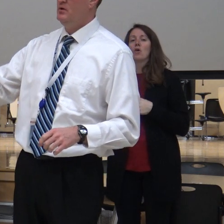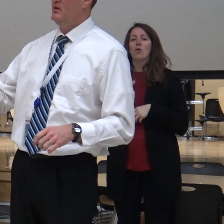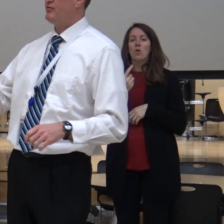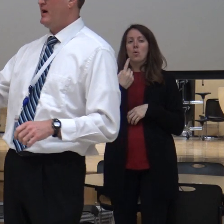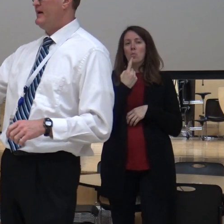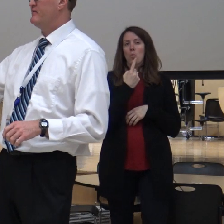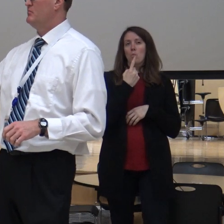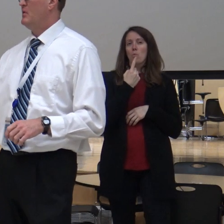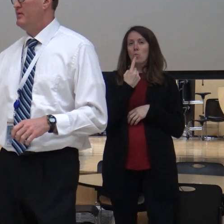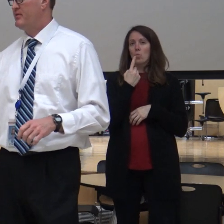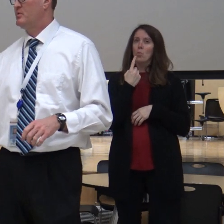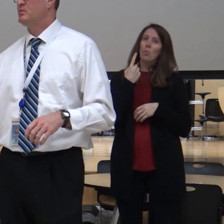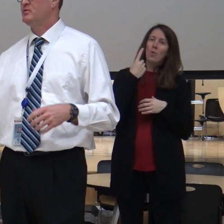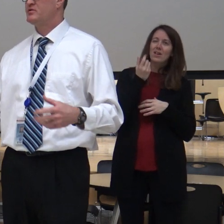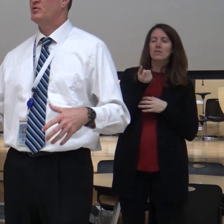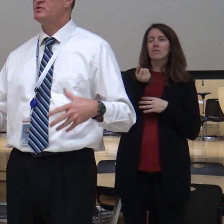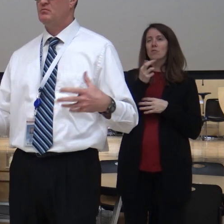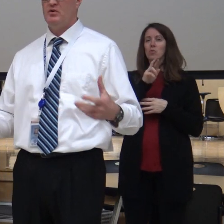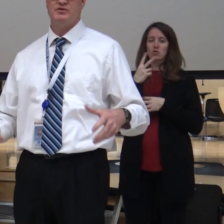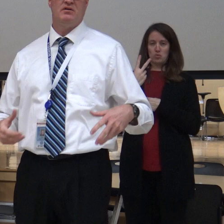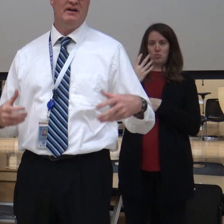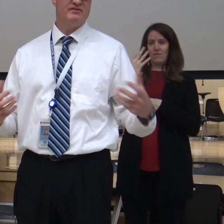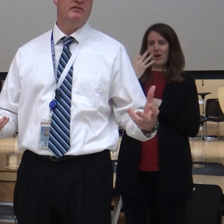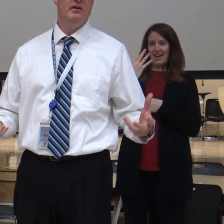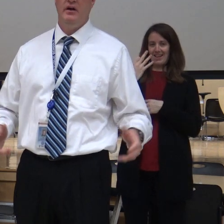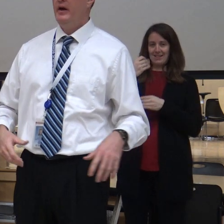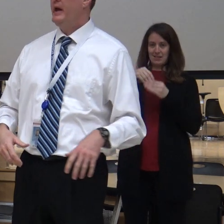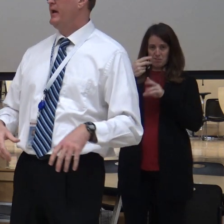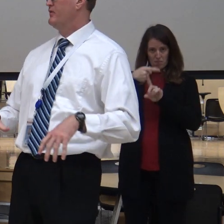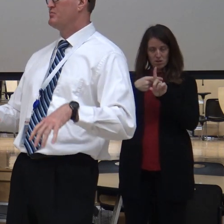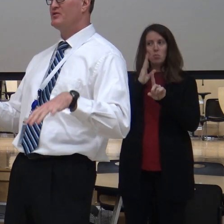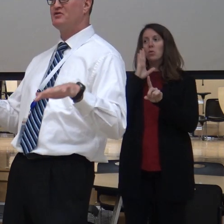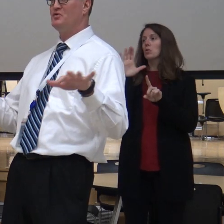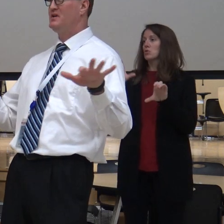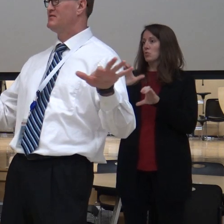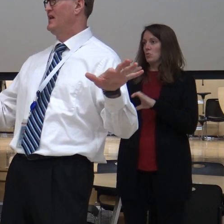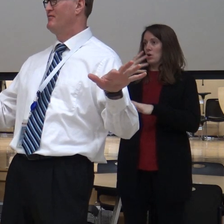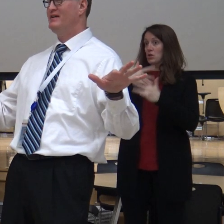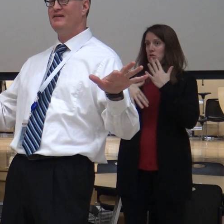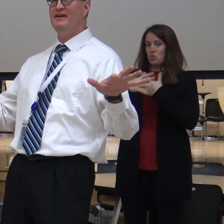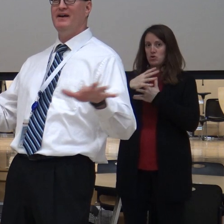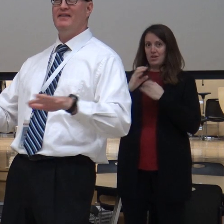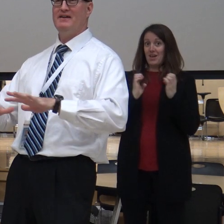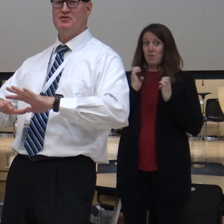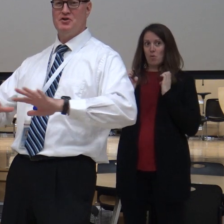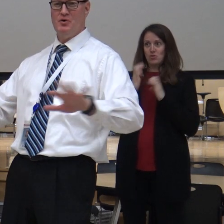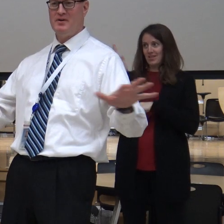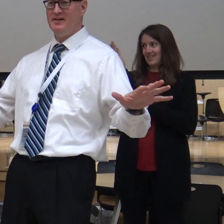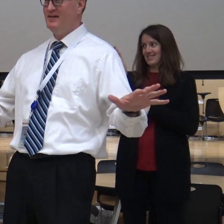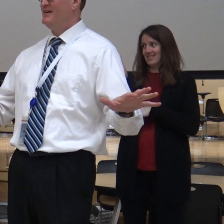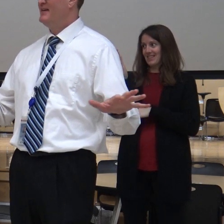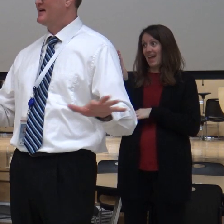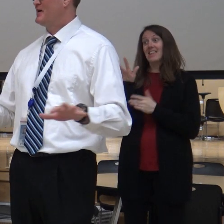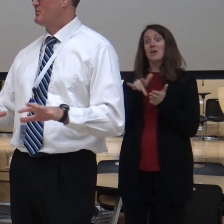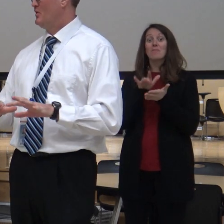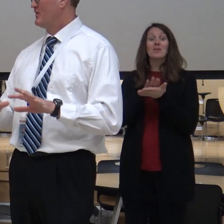one to two Fridays a month, we will do a social-emotional lesson, and those middle school kids love it. That's a joke. They kind of roll their